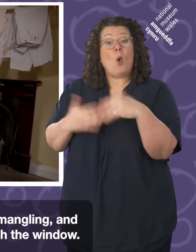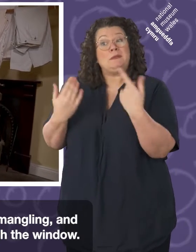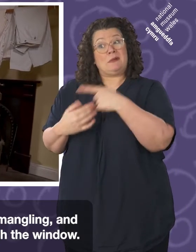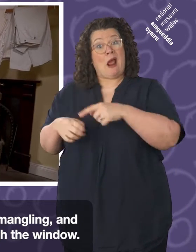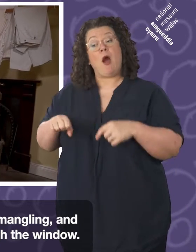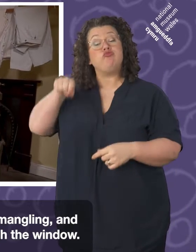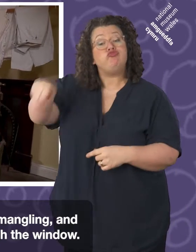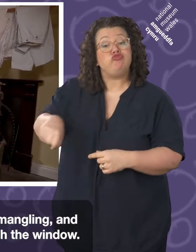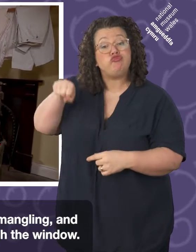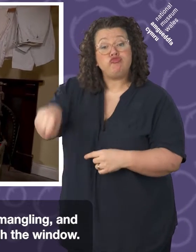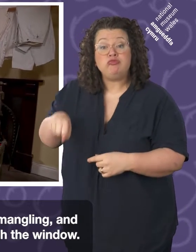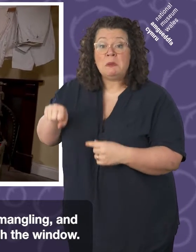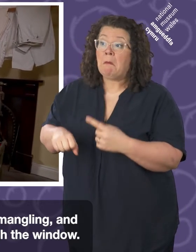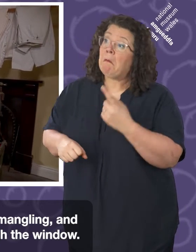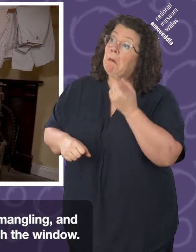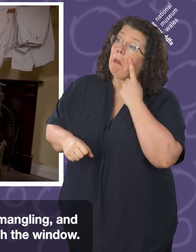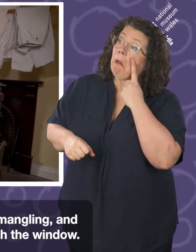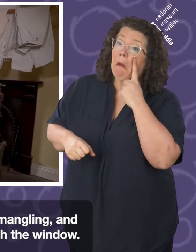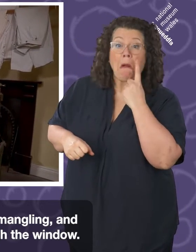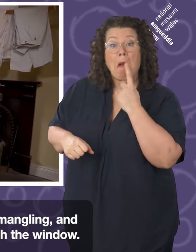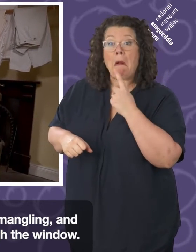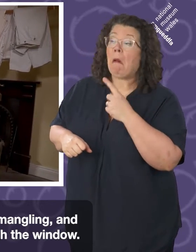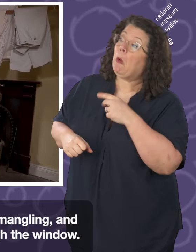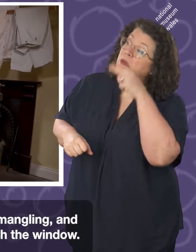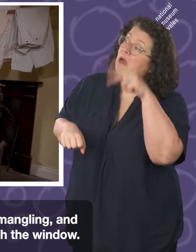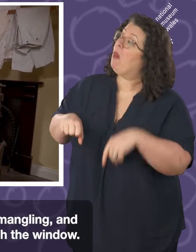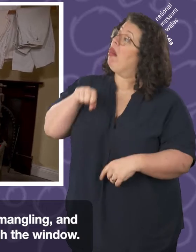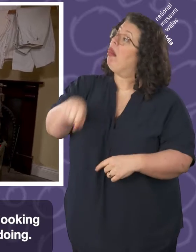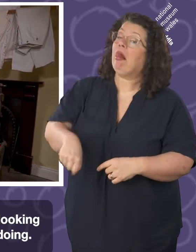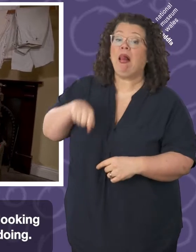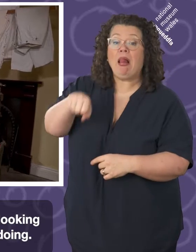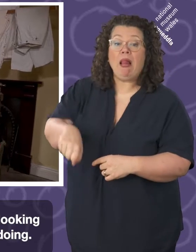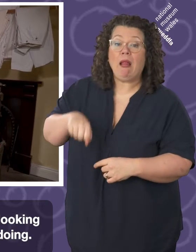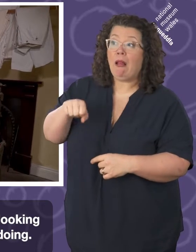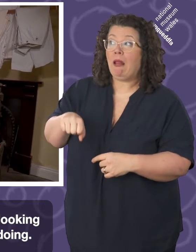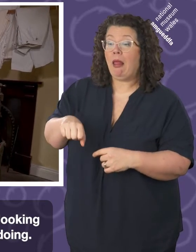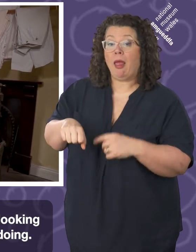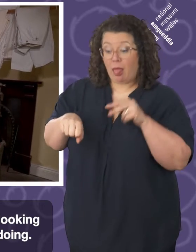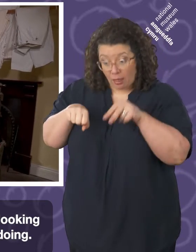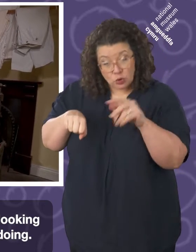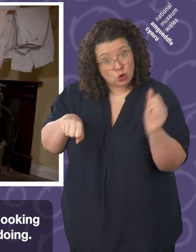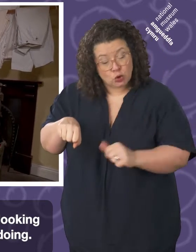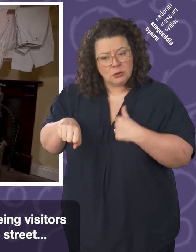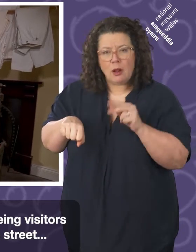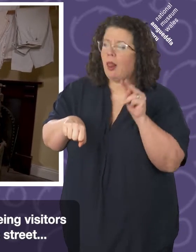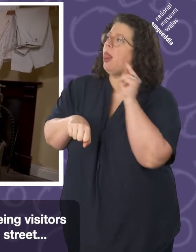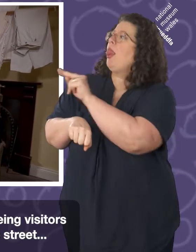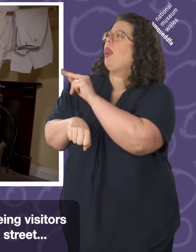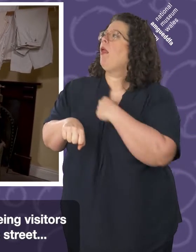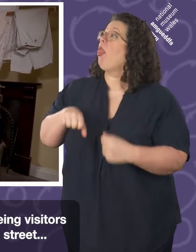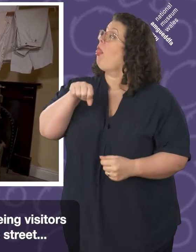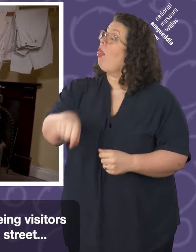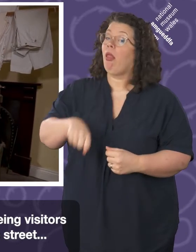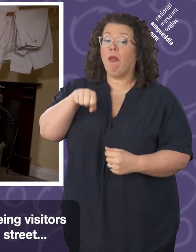she was mangling, and she was looking through the window. And she wasn't looking what she was doing, because she